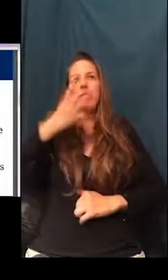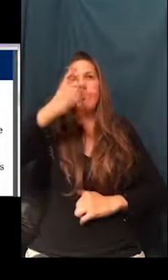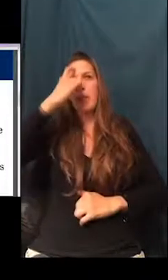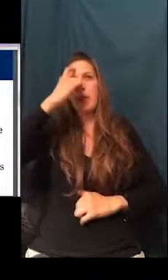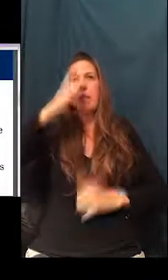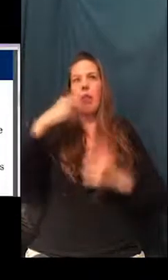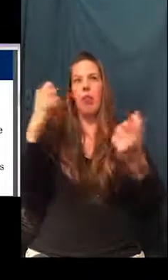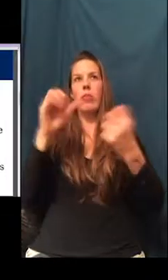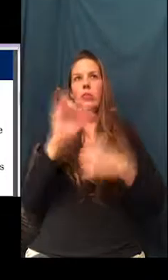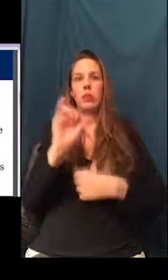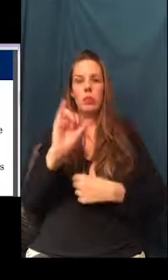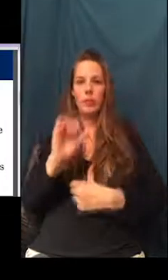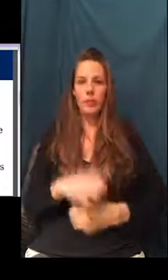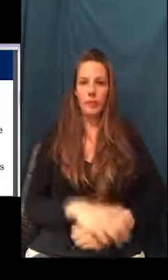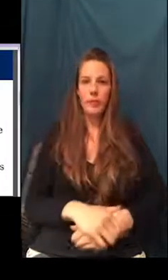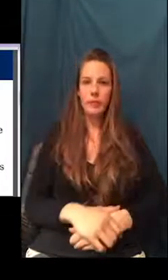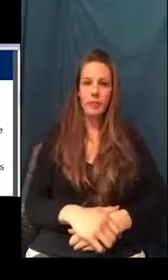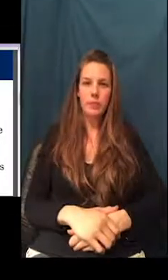mental health as well.